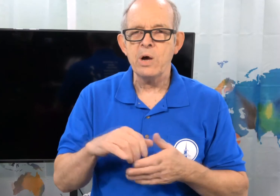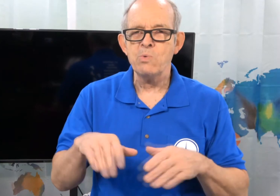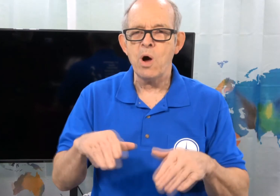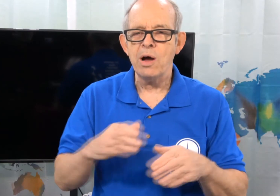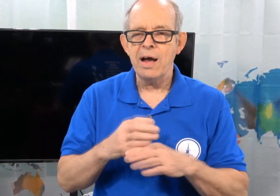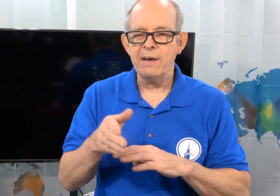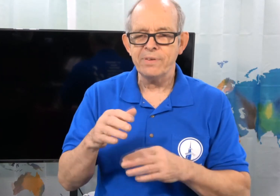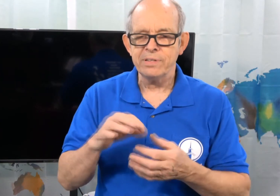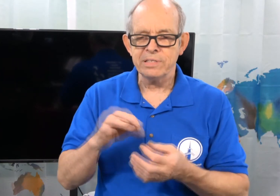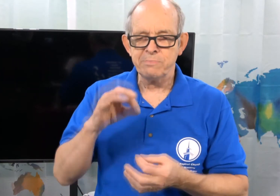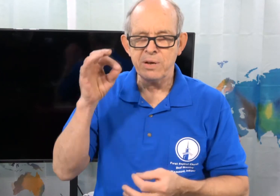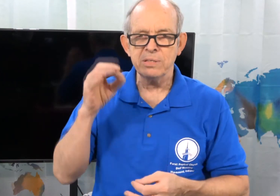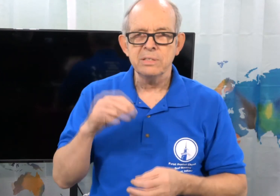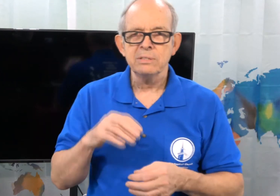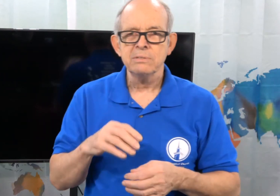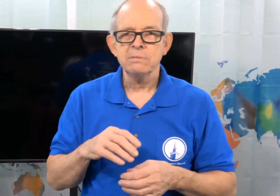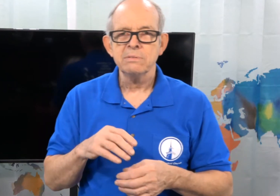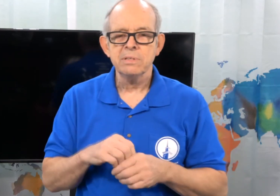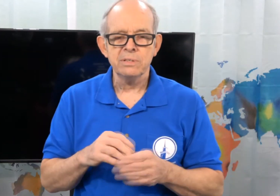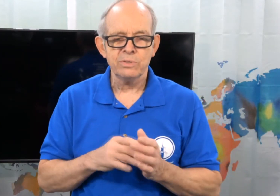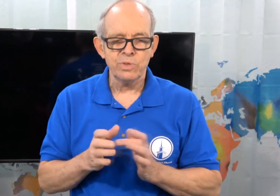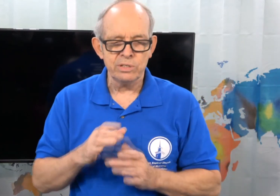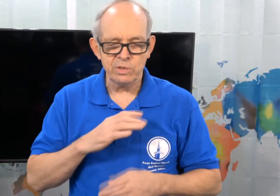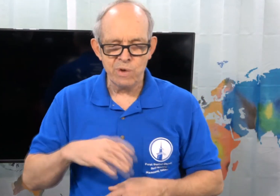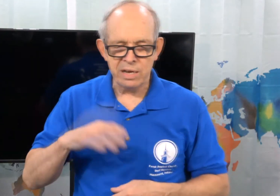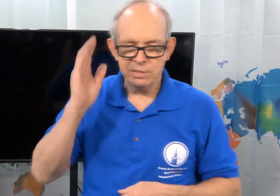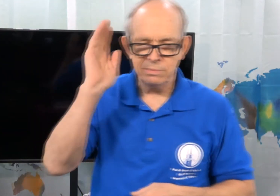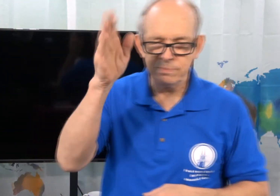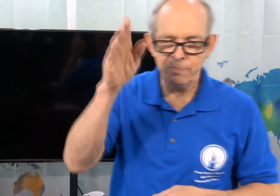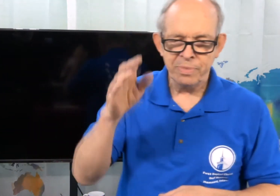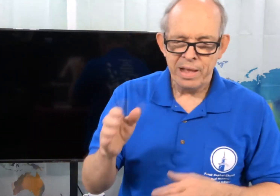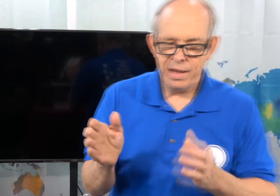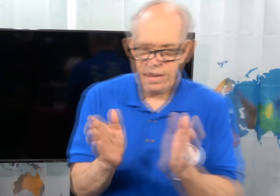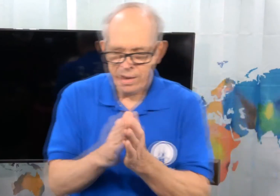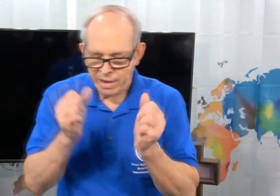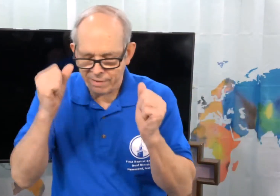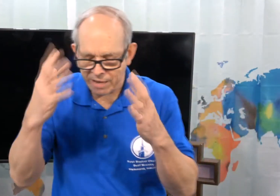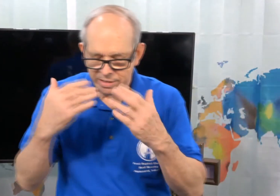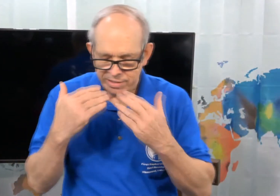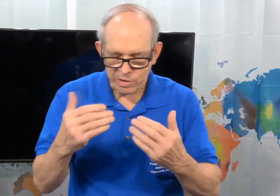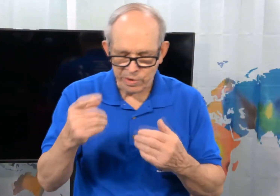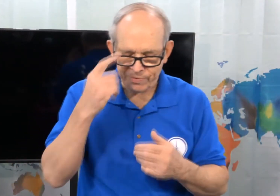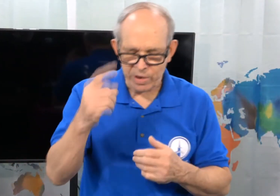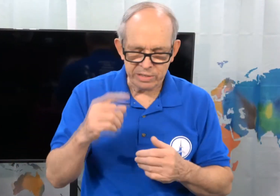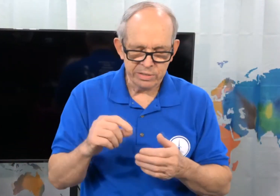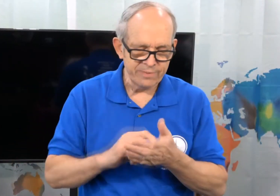were after the Spirit in Jesus Christ. But that is where the